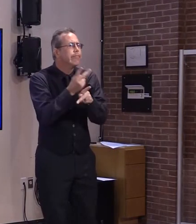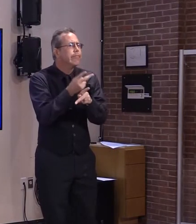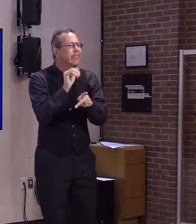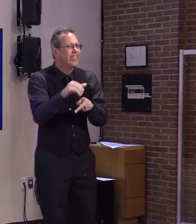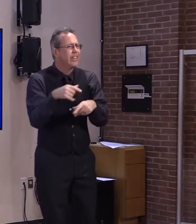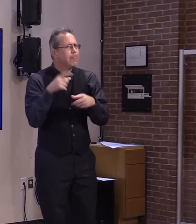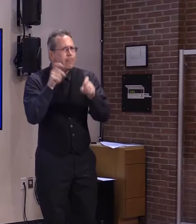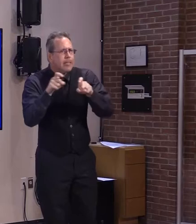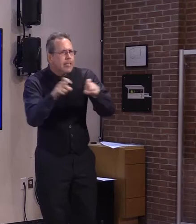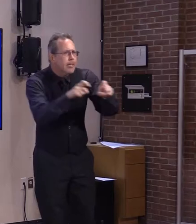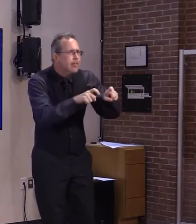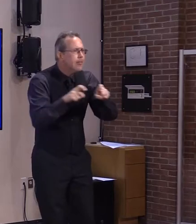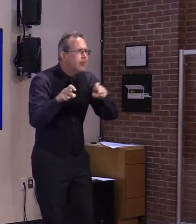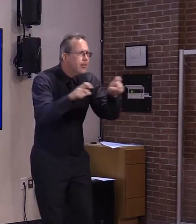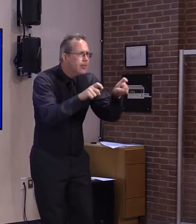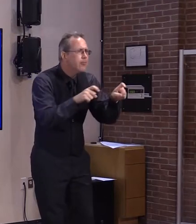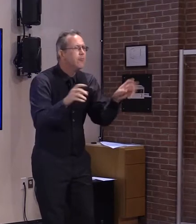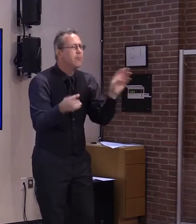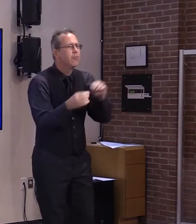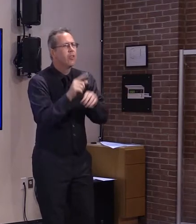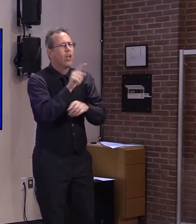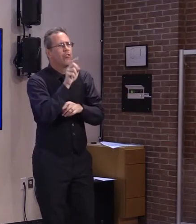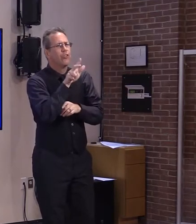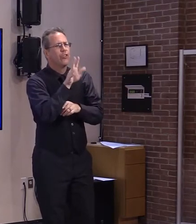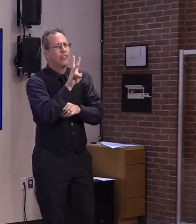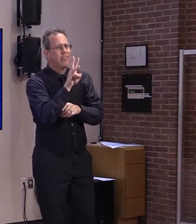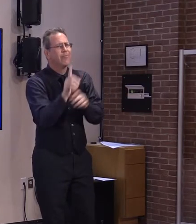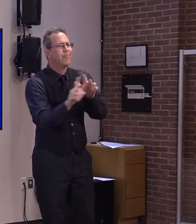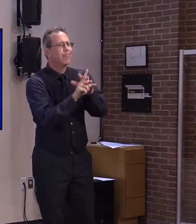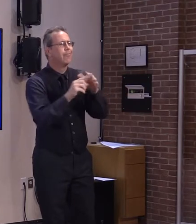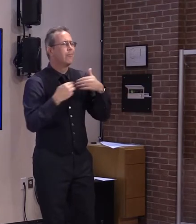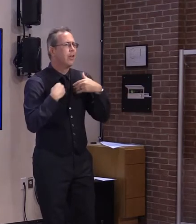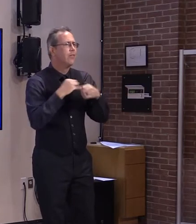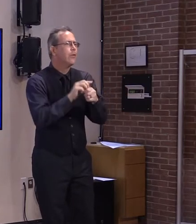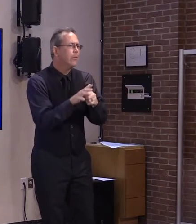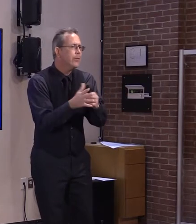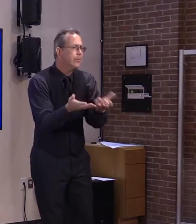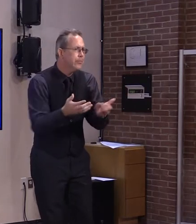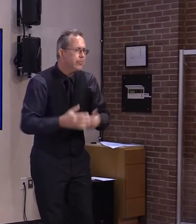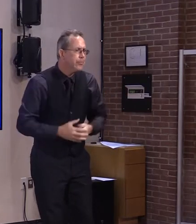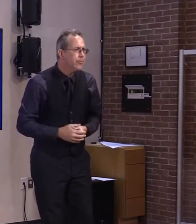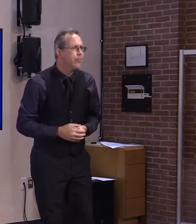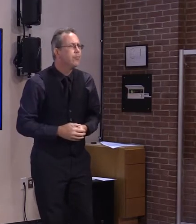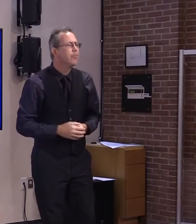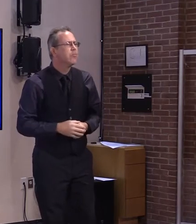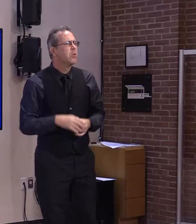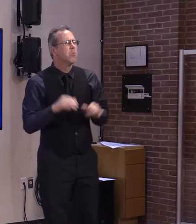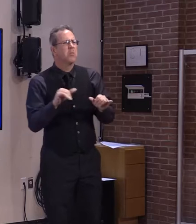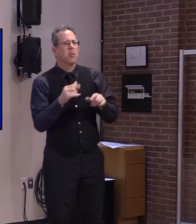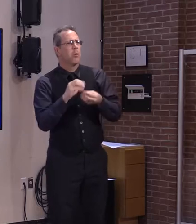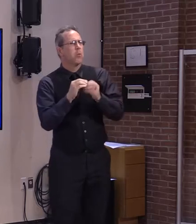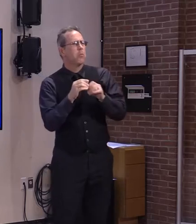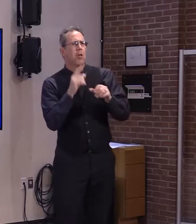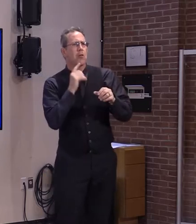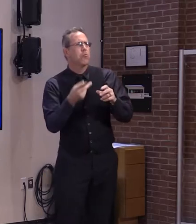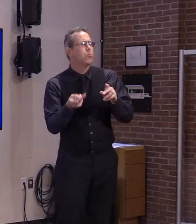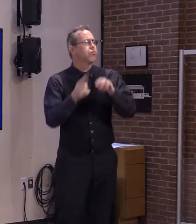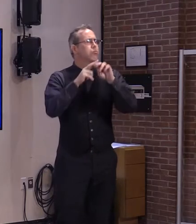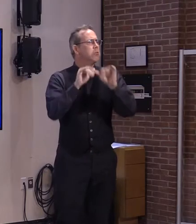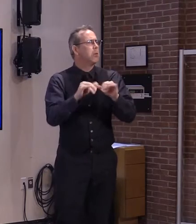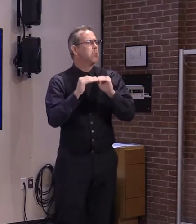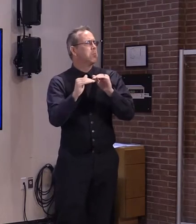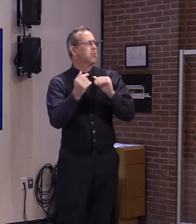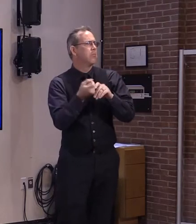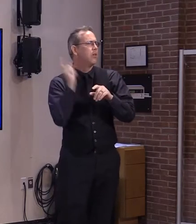136 cases this week, 10 current outbreaks. So that's about the same case count we had last week at about 134. A few